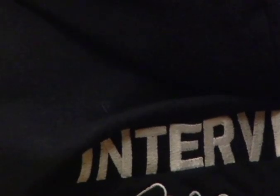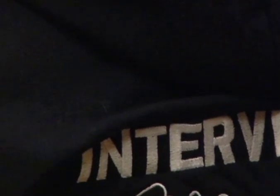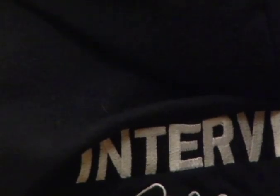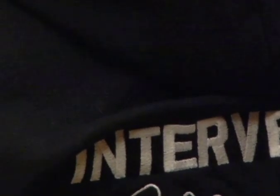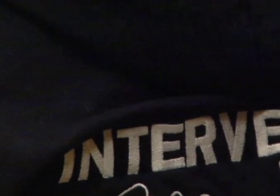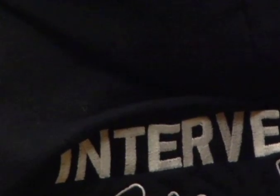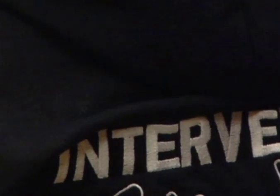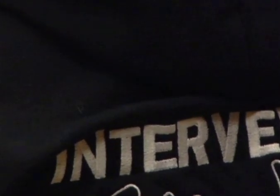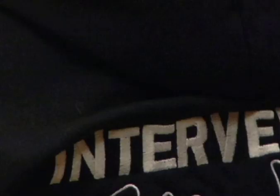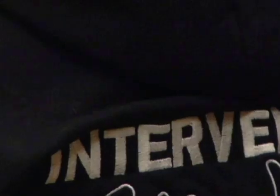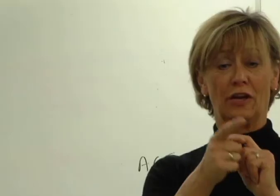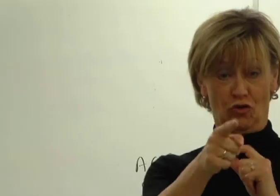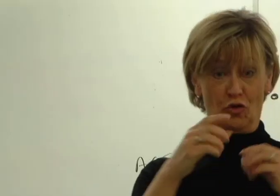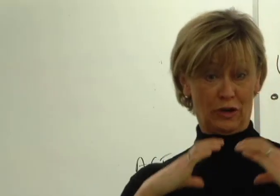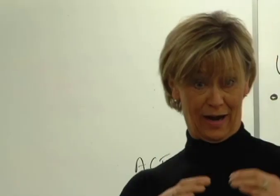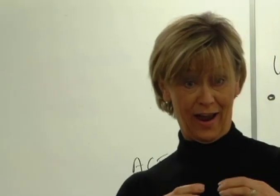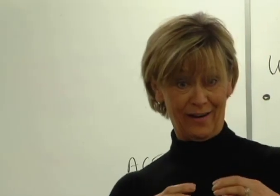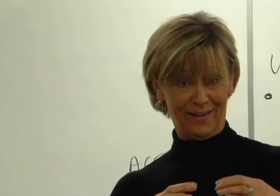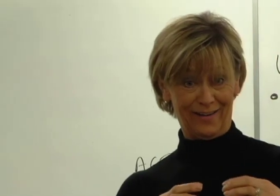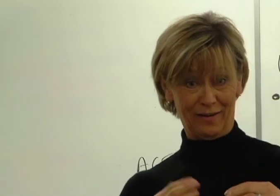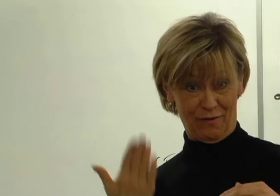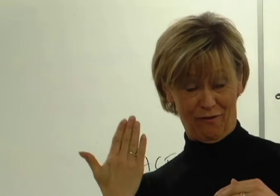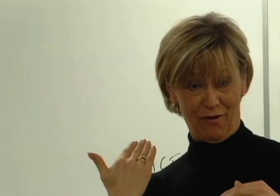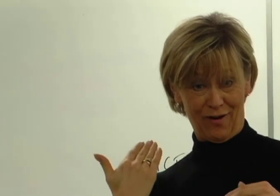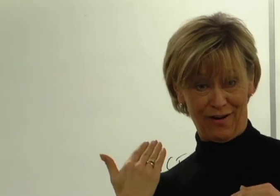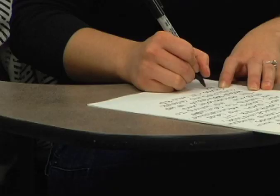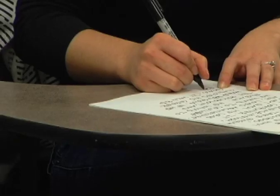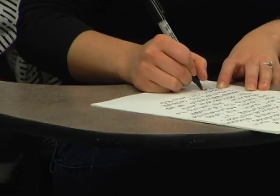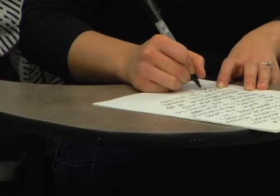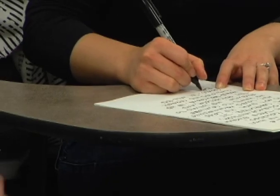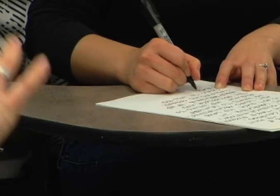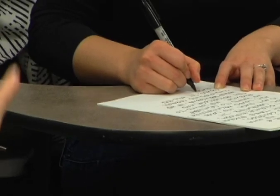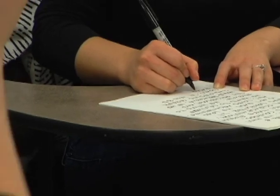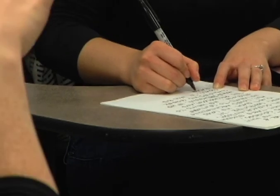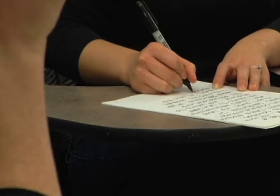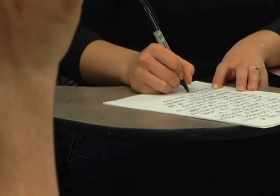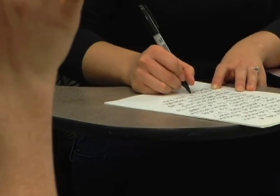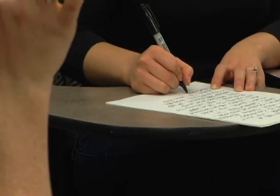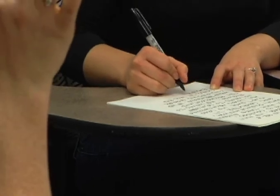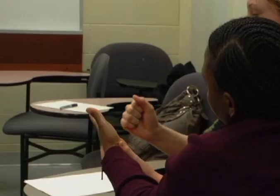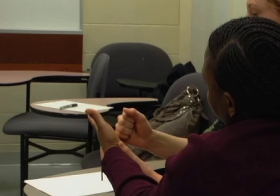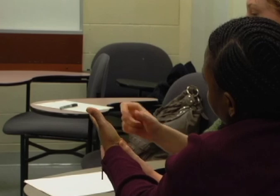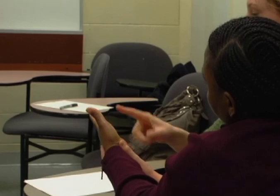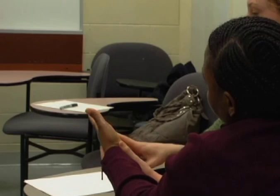to match up communication. Because a regular interpreter may not be trained to work with somebody who has the vision loss, you know,